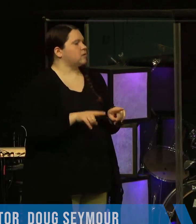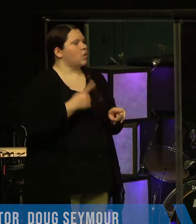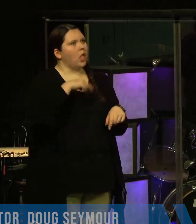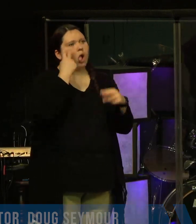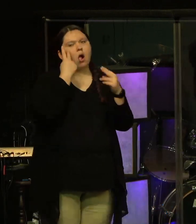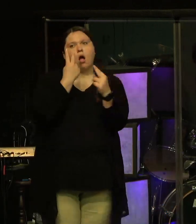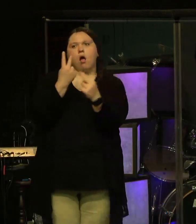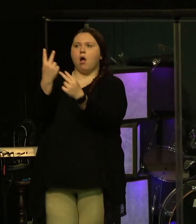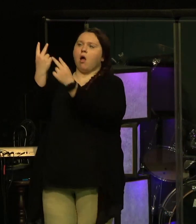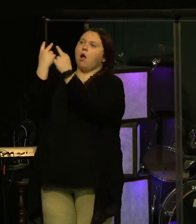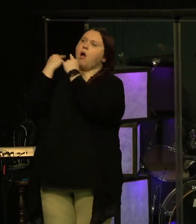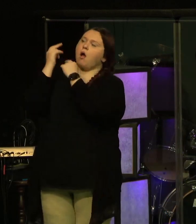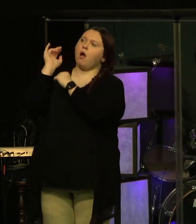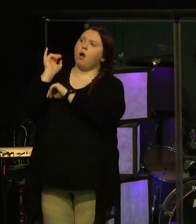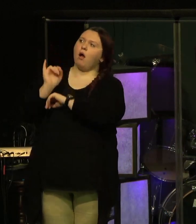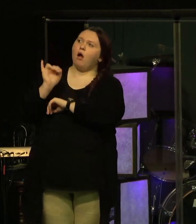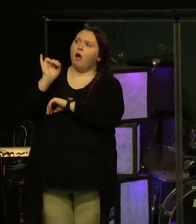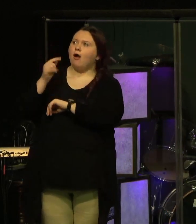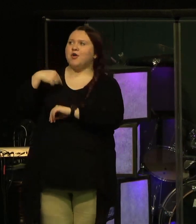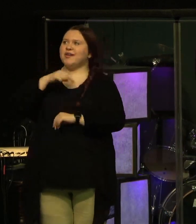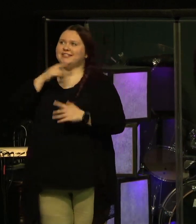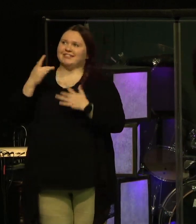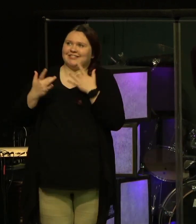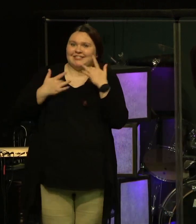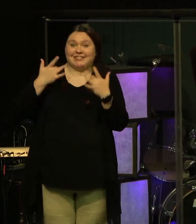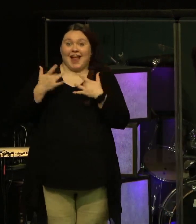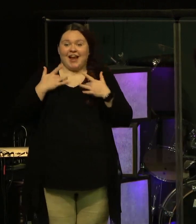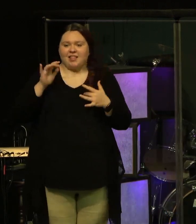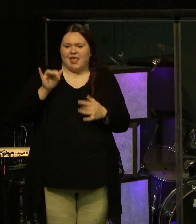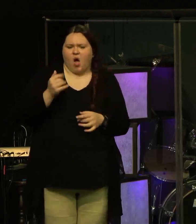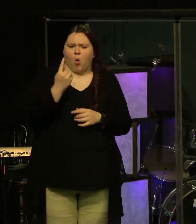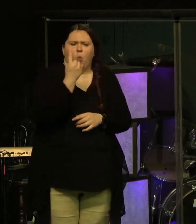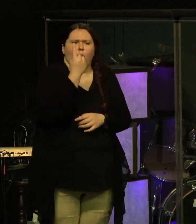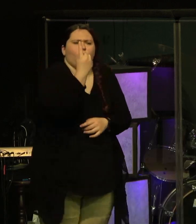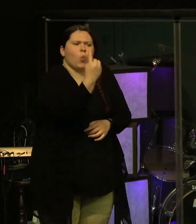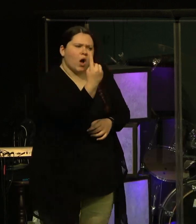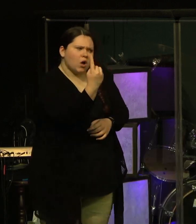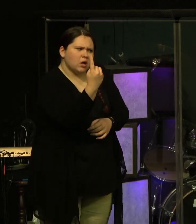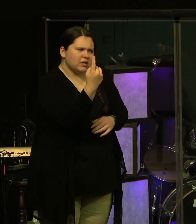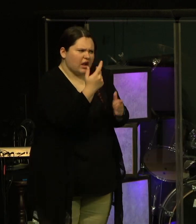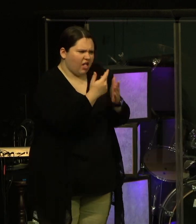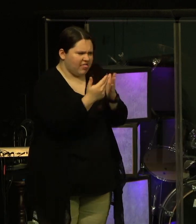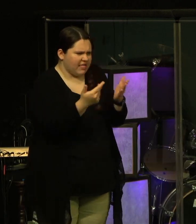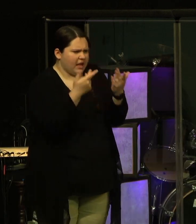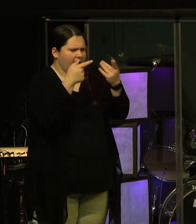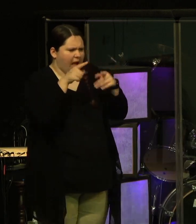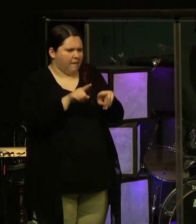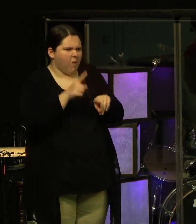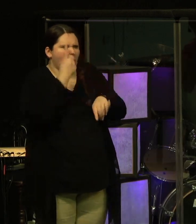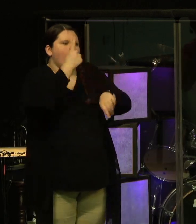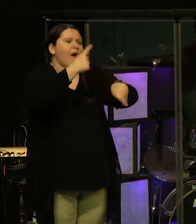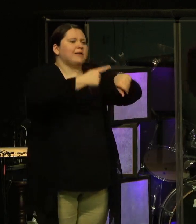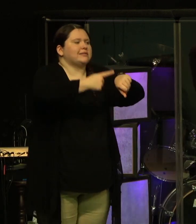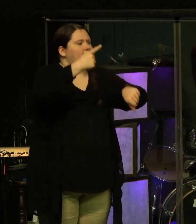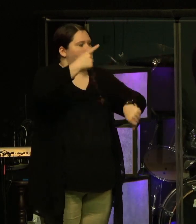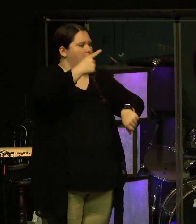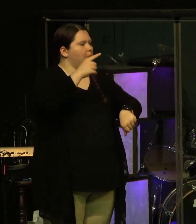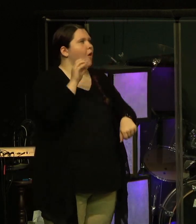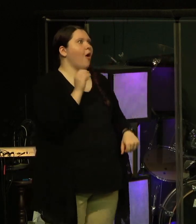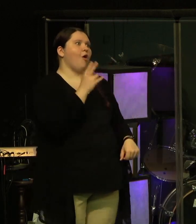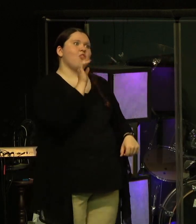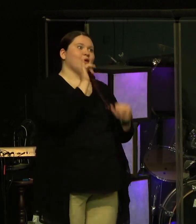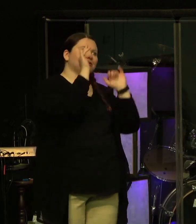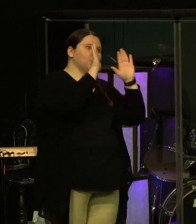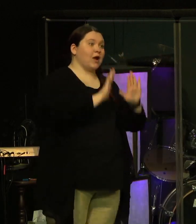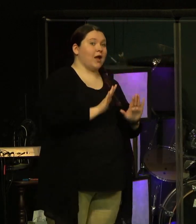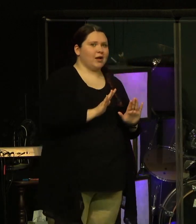back on those things and we're so excited about that one point in time, that one event. Oh, that was great. And I'm